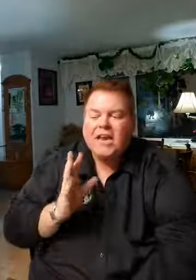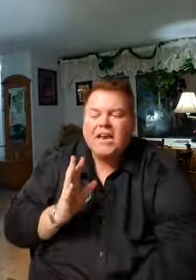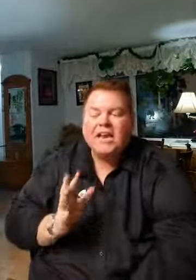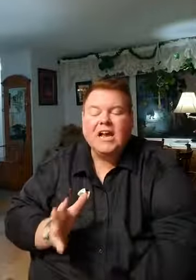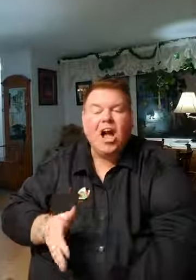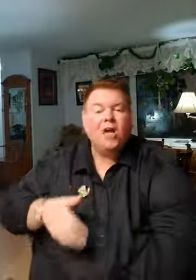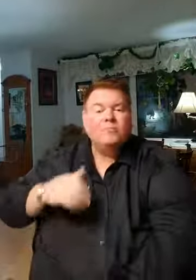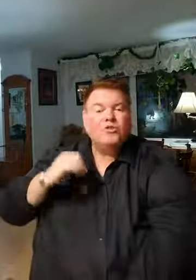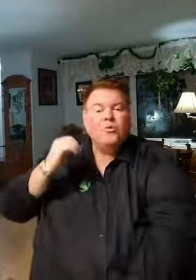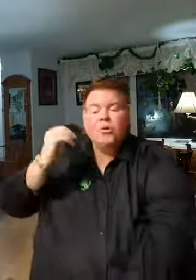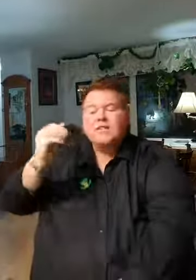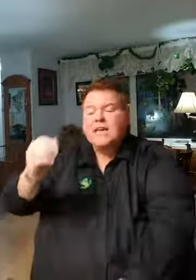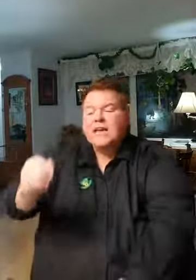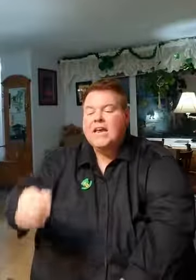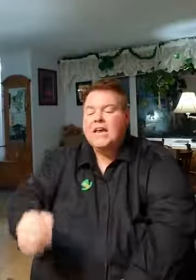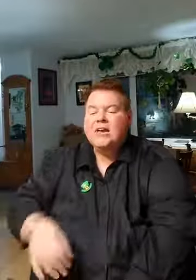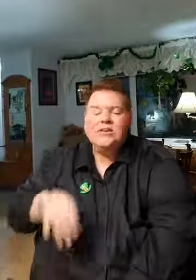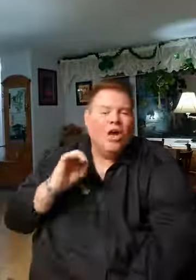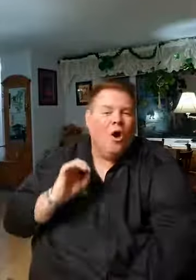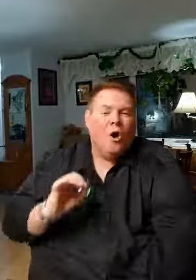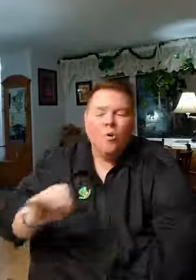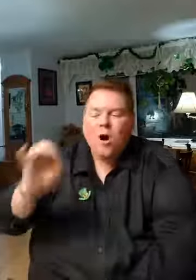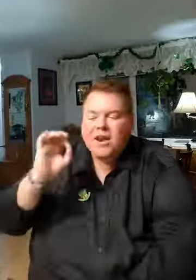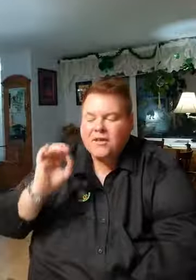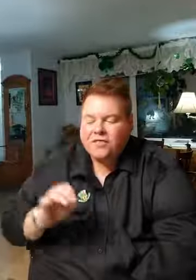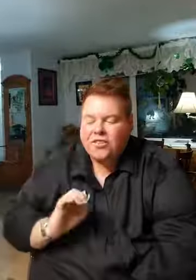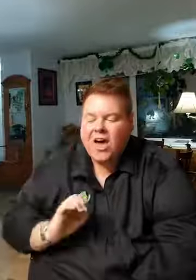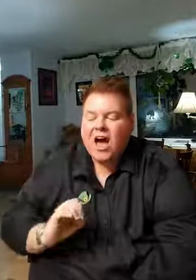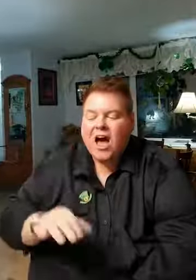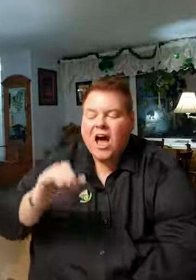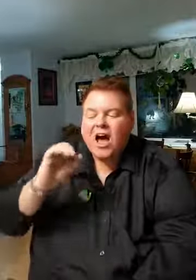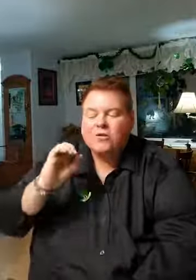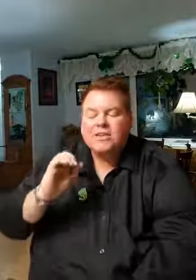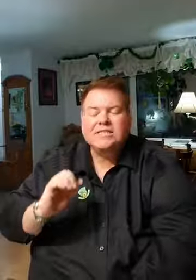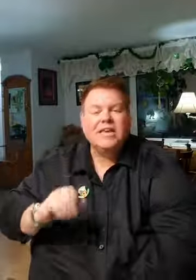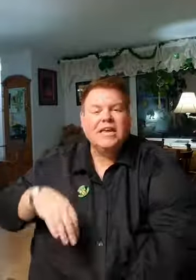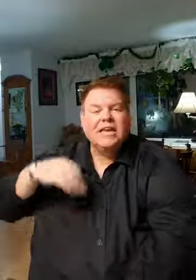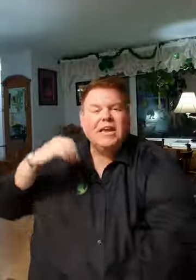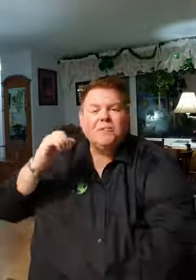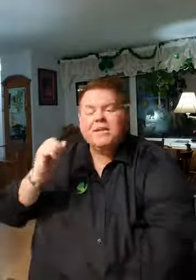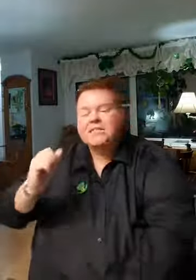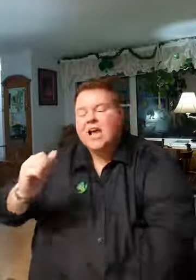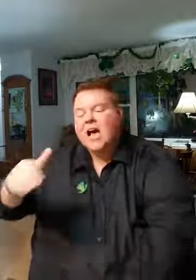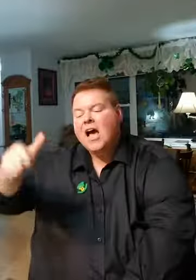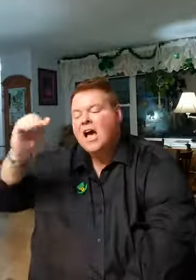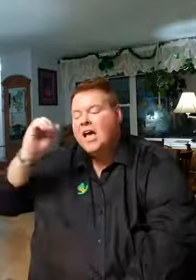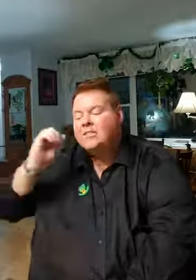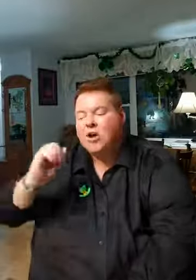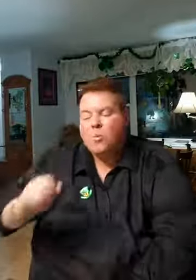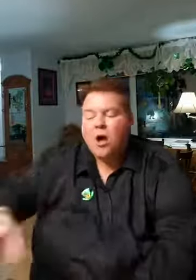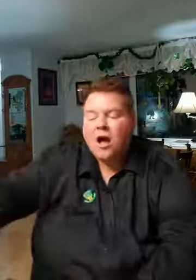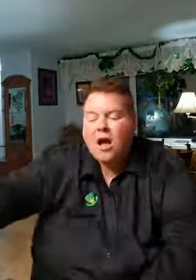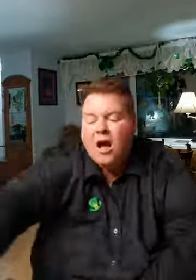healing comes through tears? What if a thousand sleepless nights are what